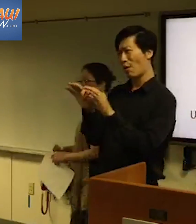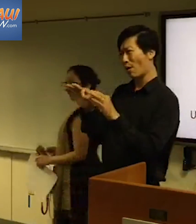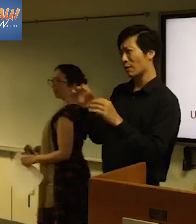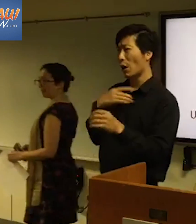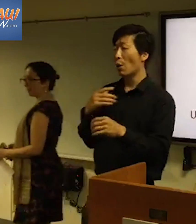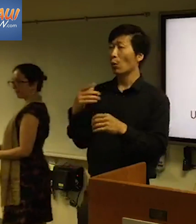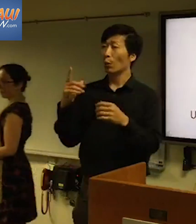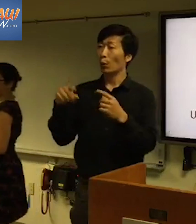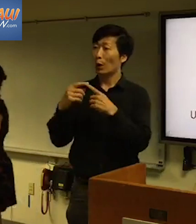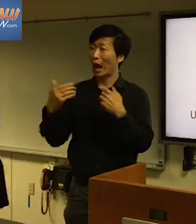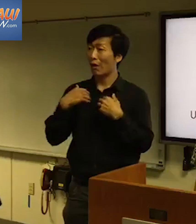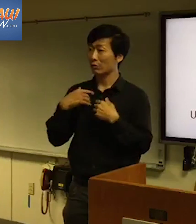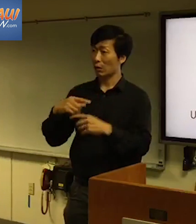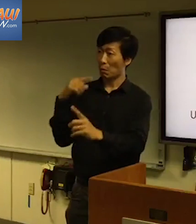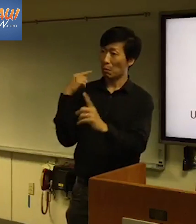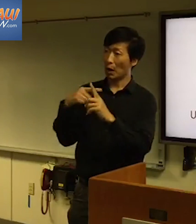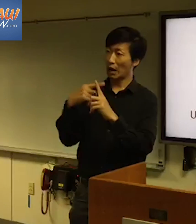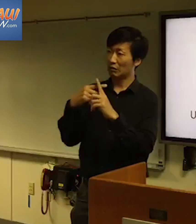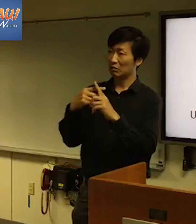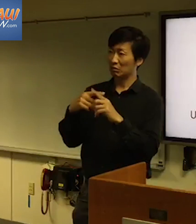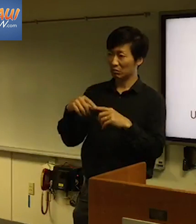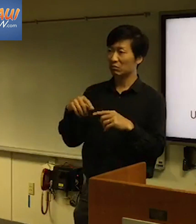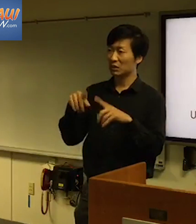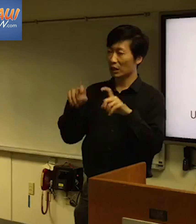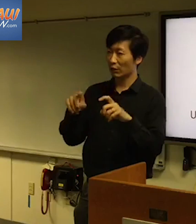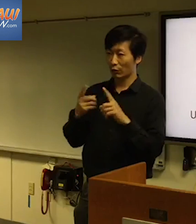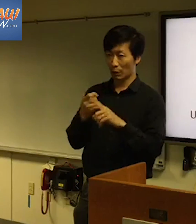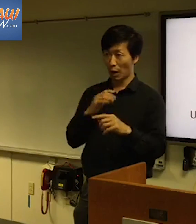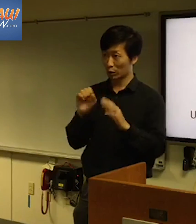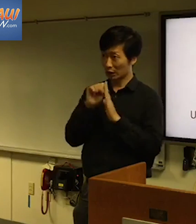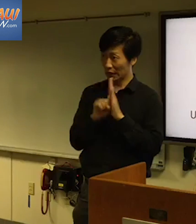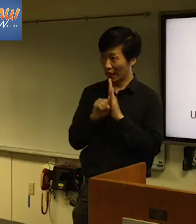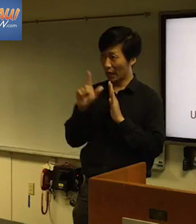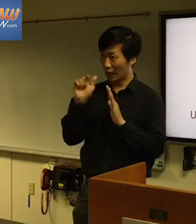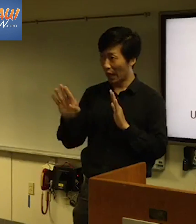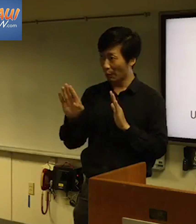precaution? I'm going to ask Sarah to jump in on that one.